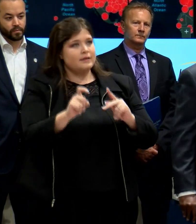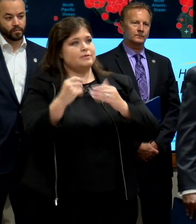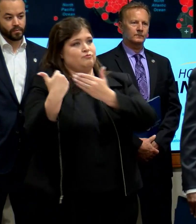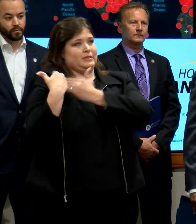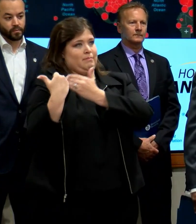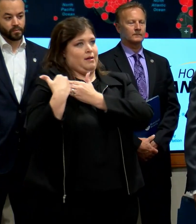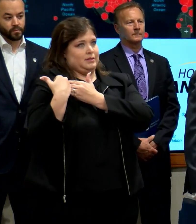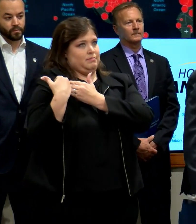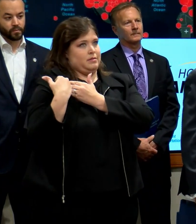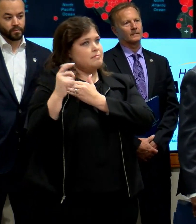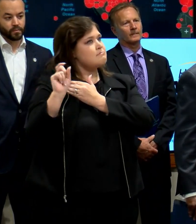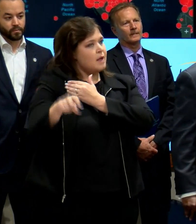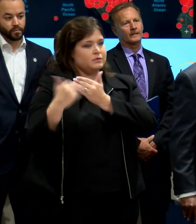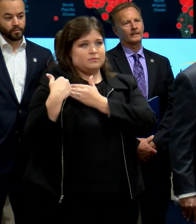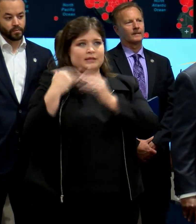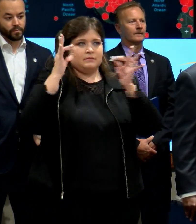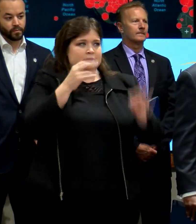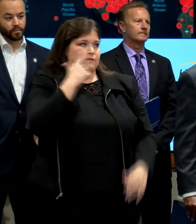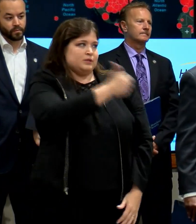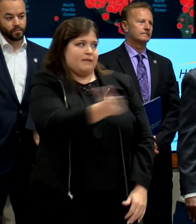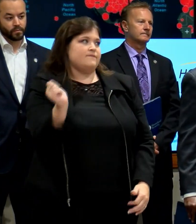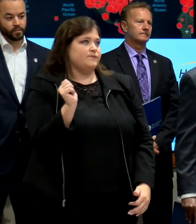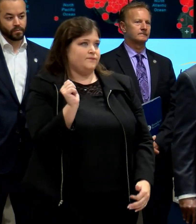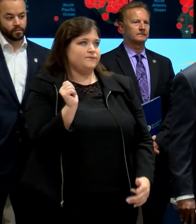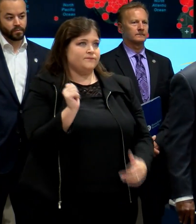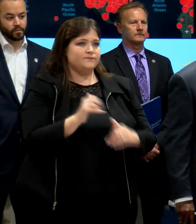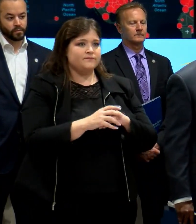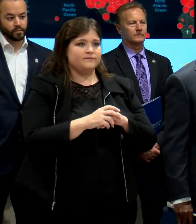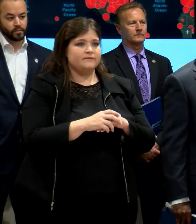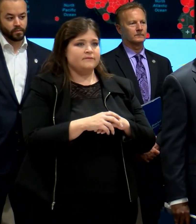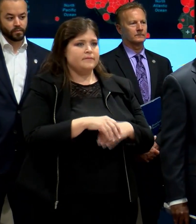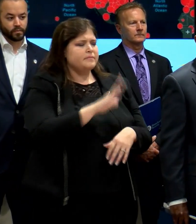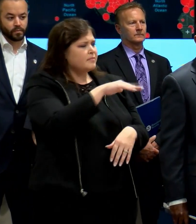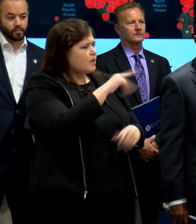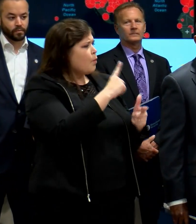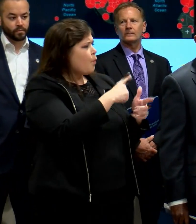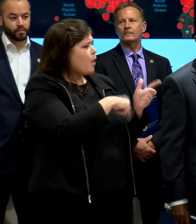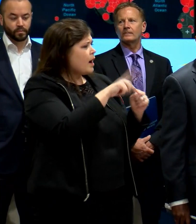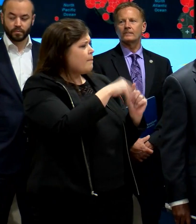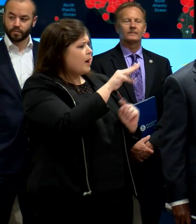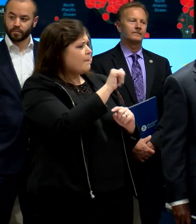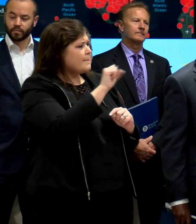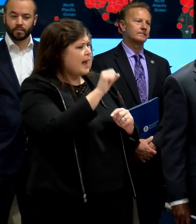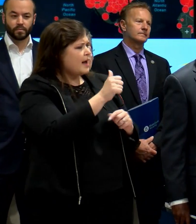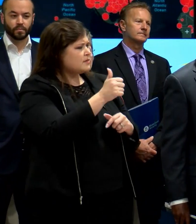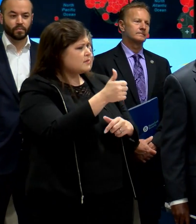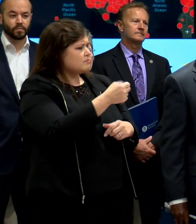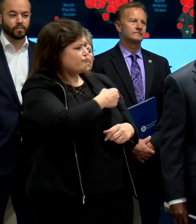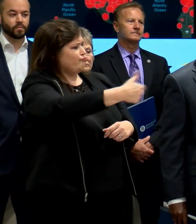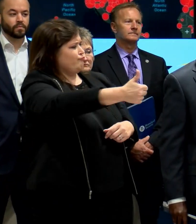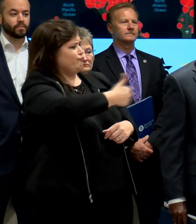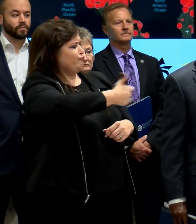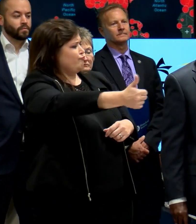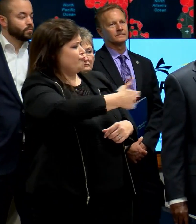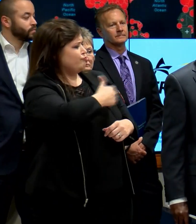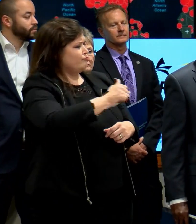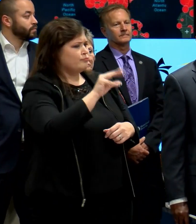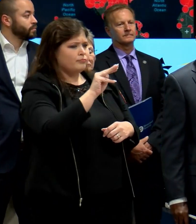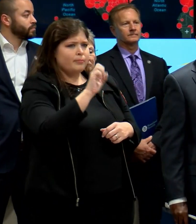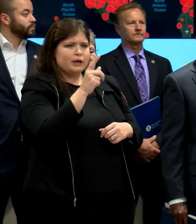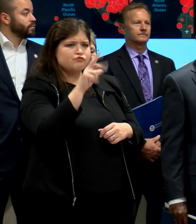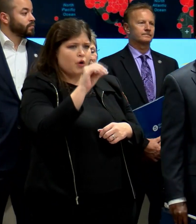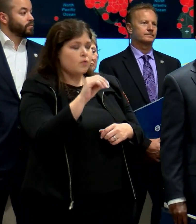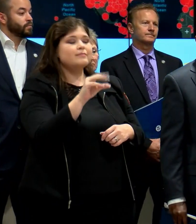mass transit, Mayor? Anything with mass transit, anything different like with the mass transit? Well, I think, and Metro,